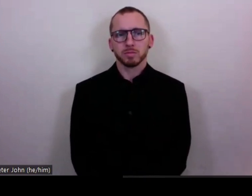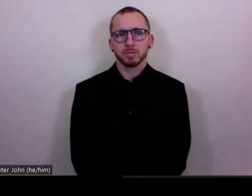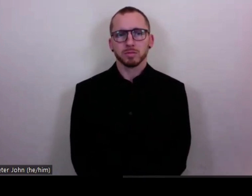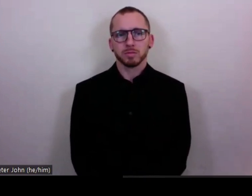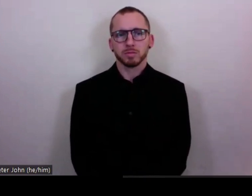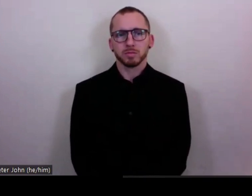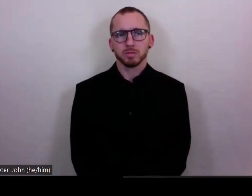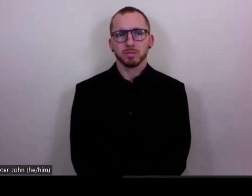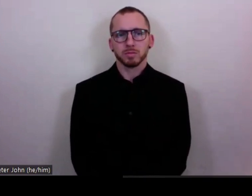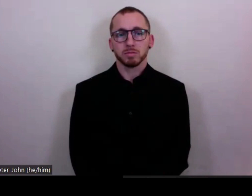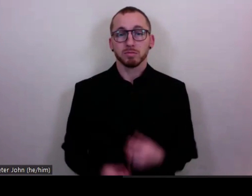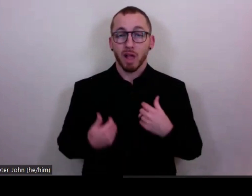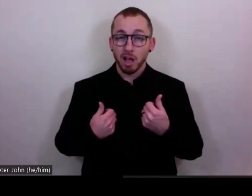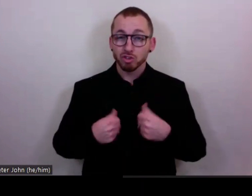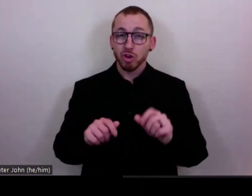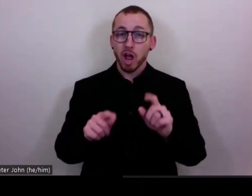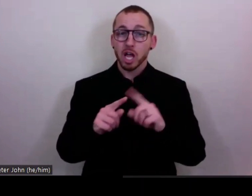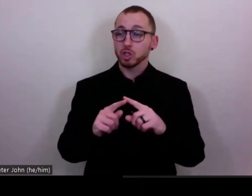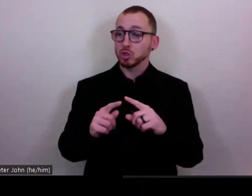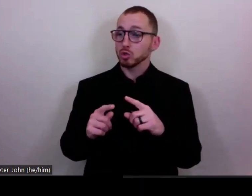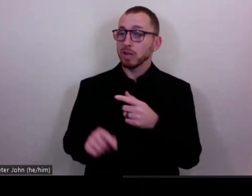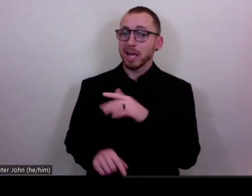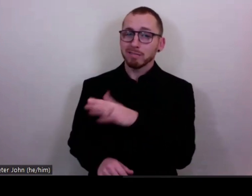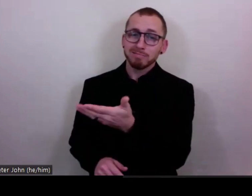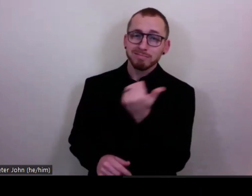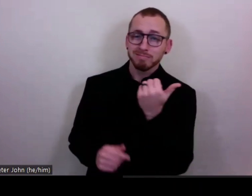I try to have dialogue.